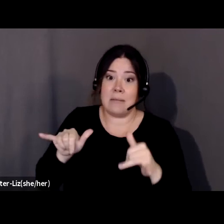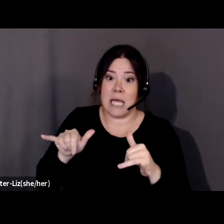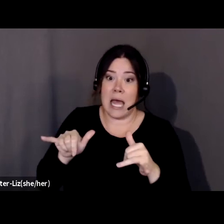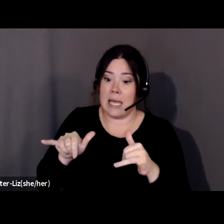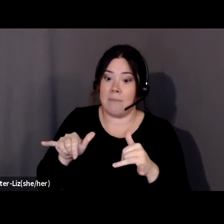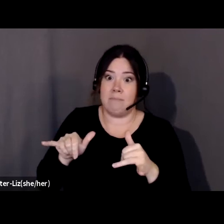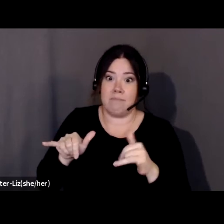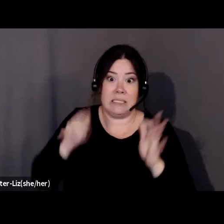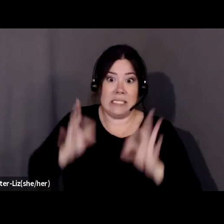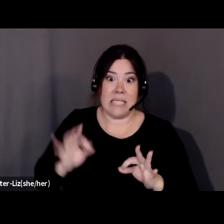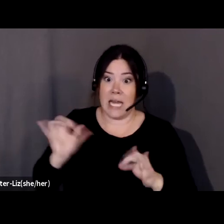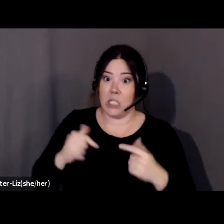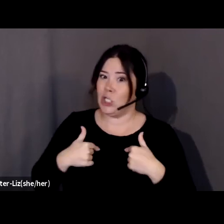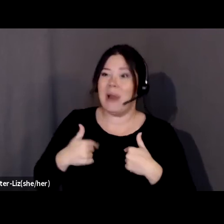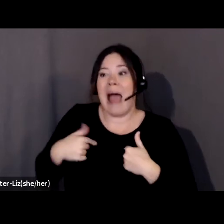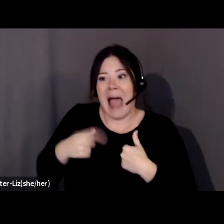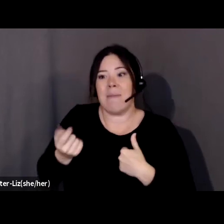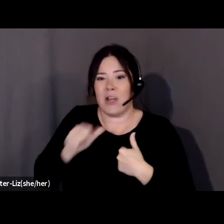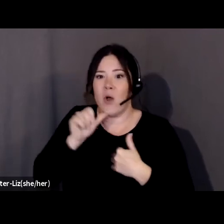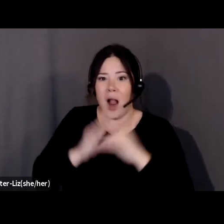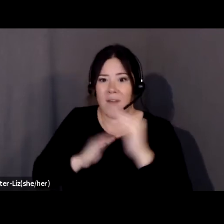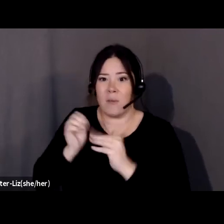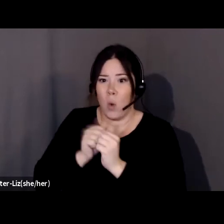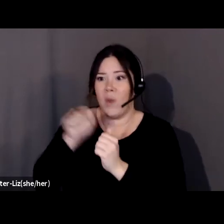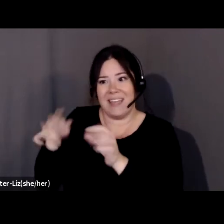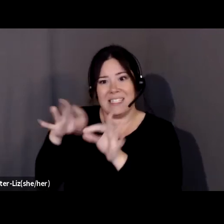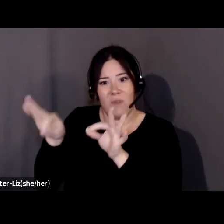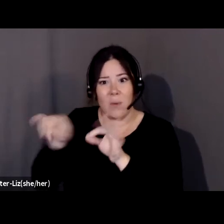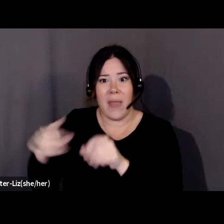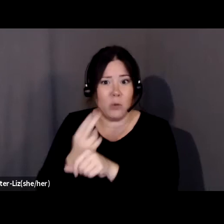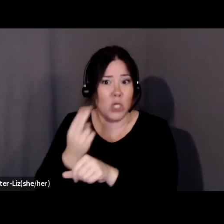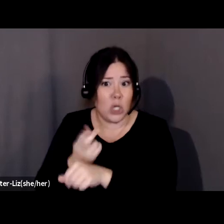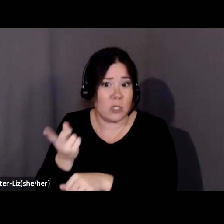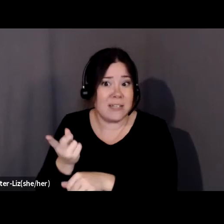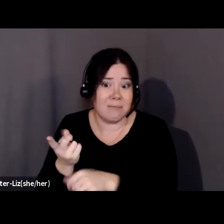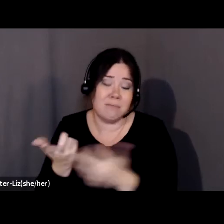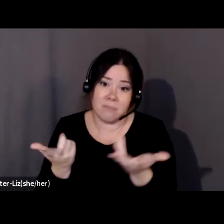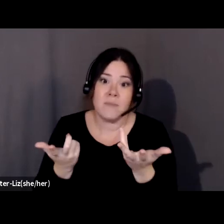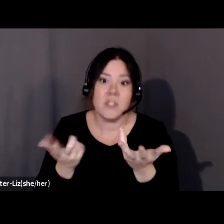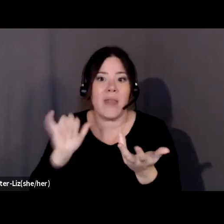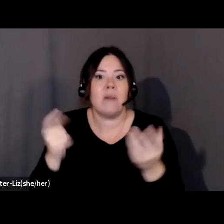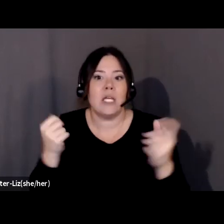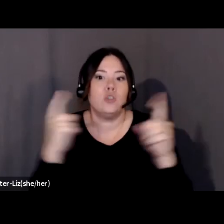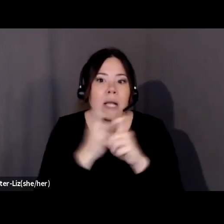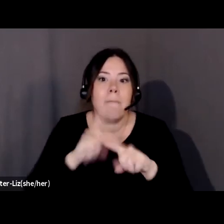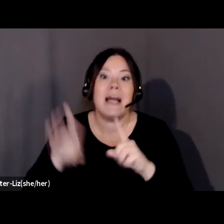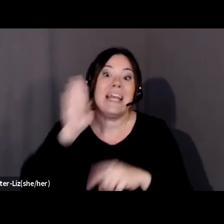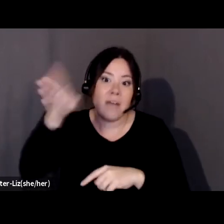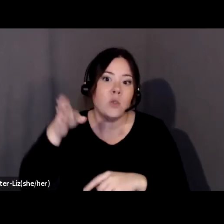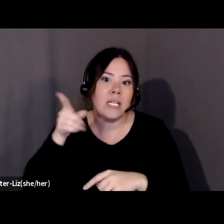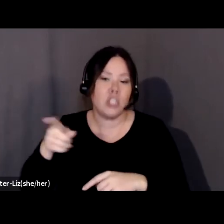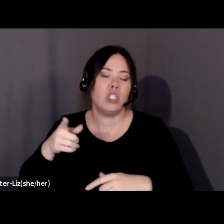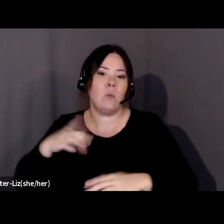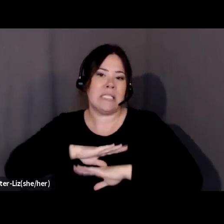with the criticism that you've got here. And so that was tricky, but eventually she was happy with how it turned out.